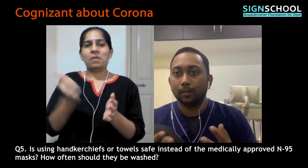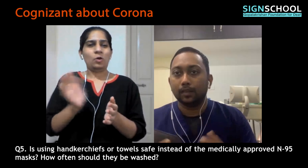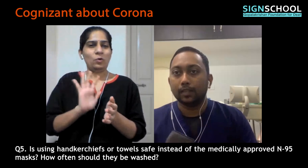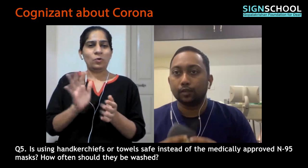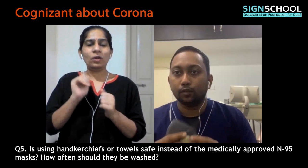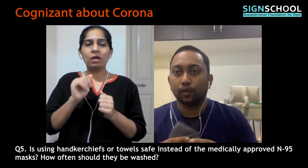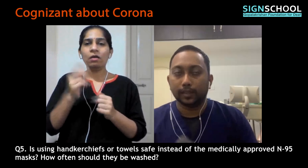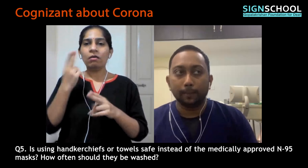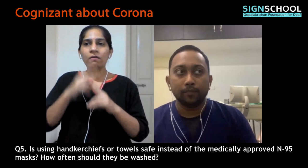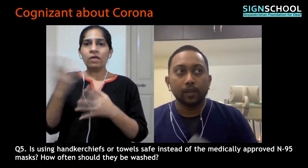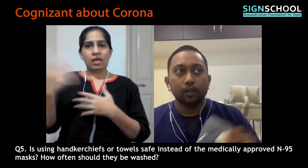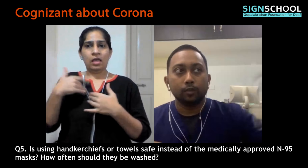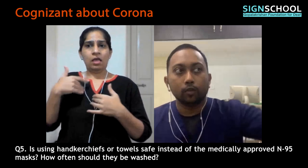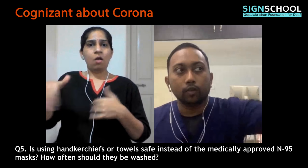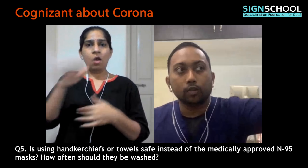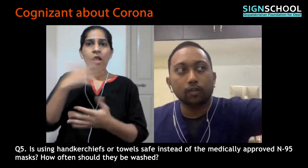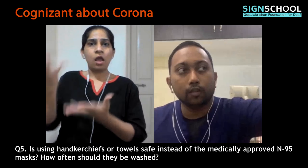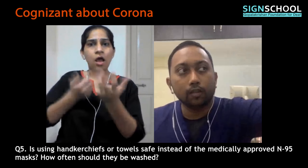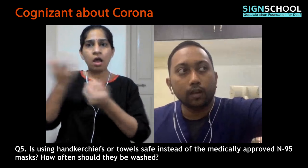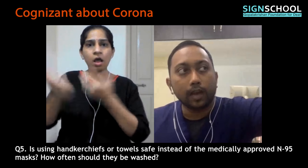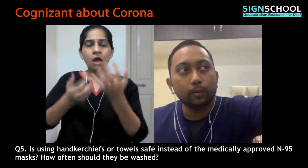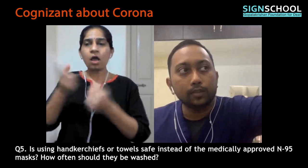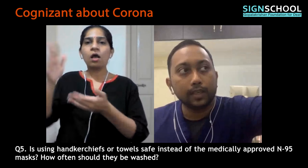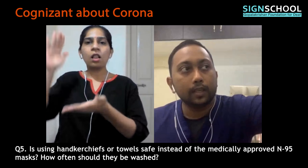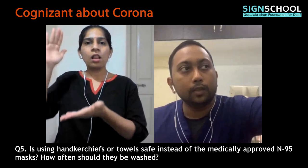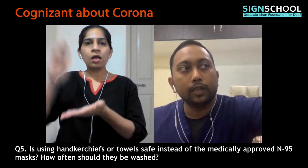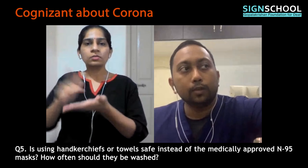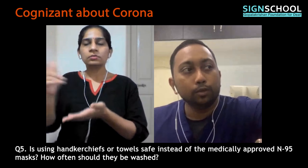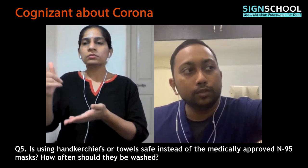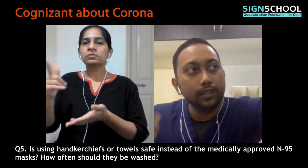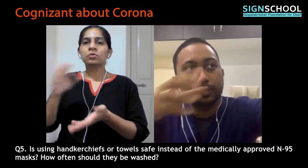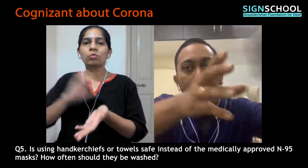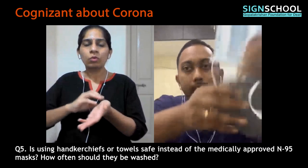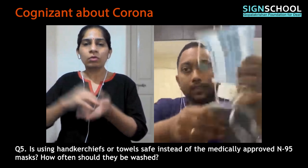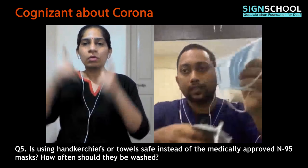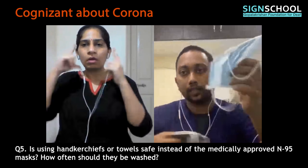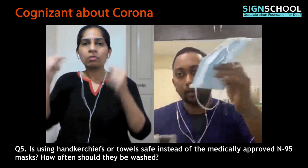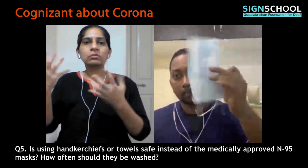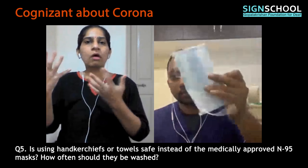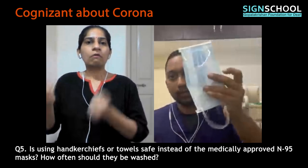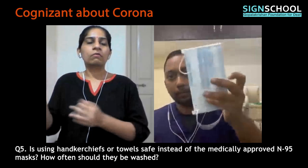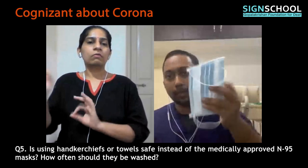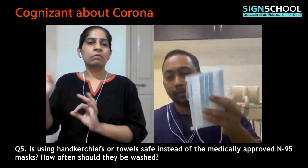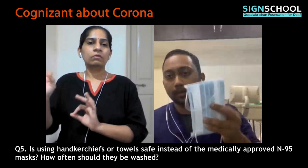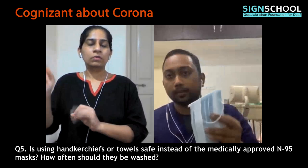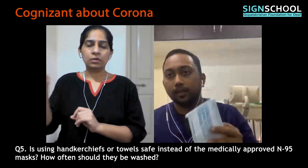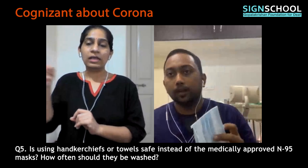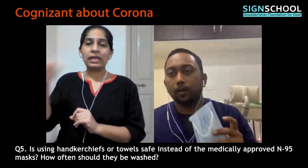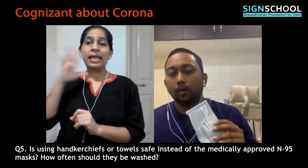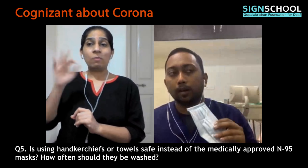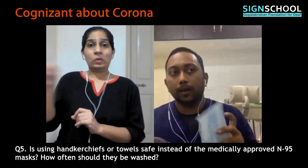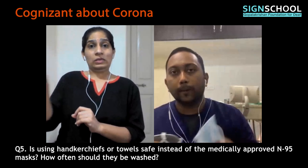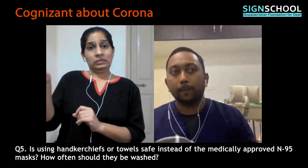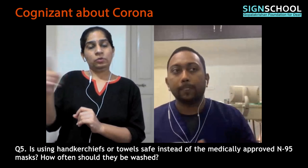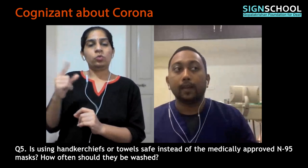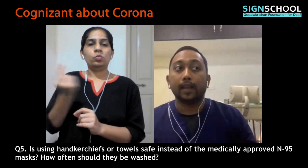an availability issue for them. So I would say you can use this mask, the normal 3-ply mask.